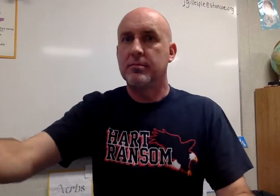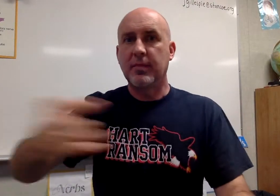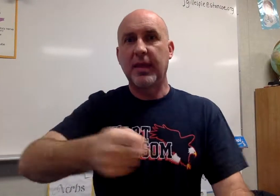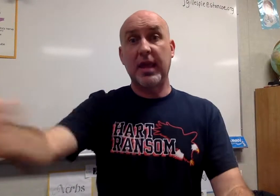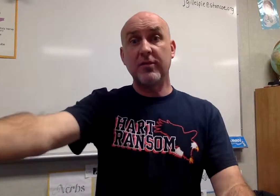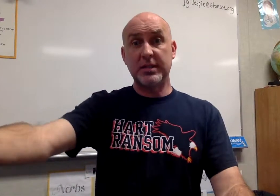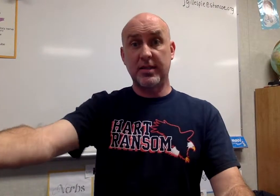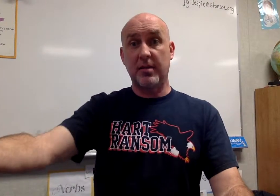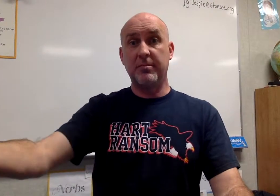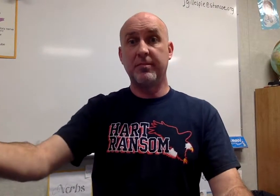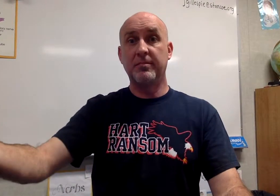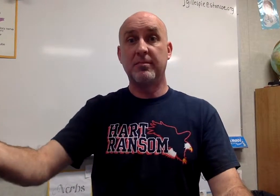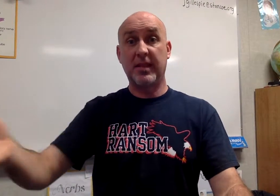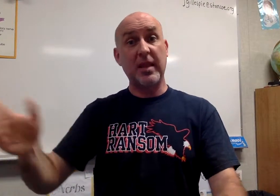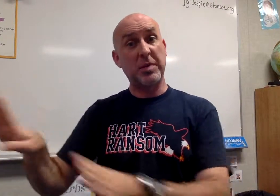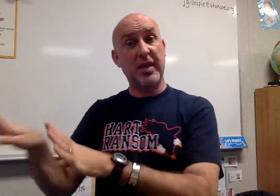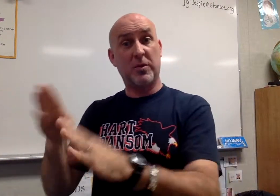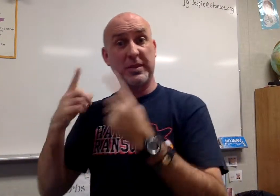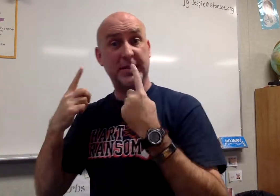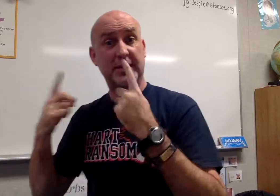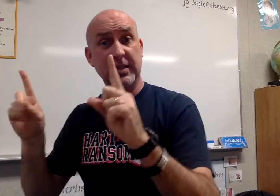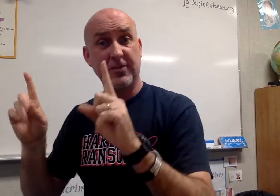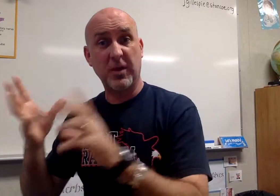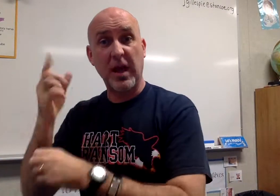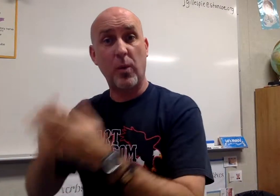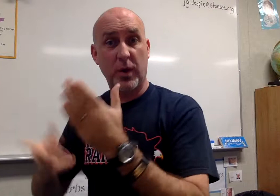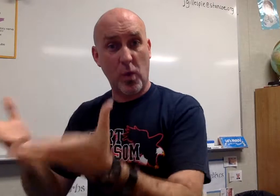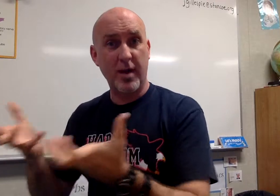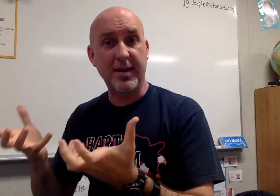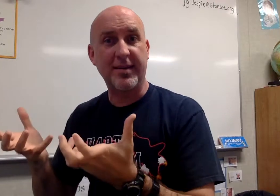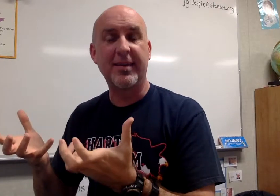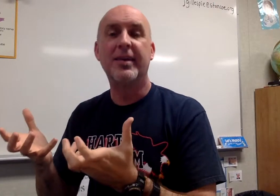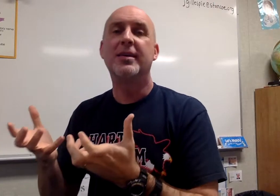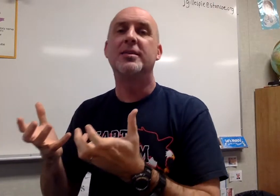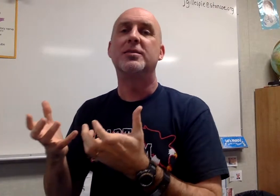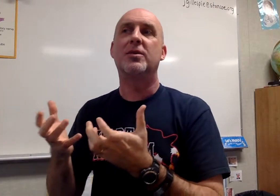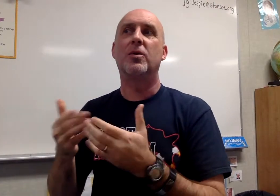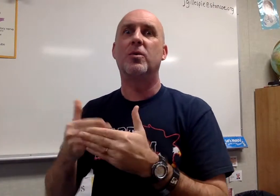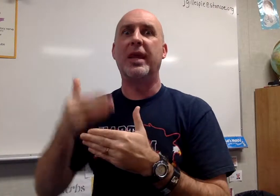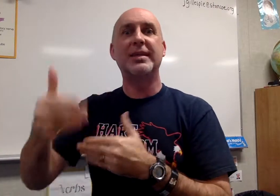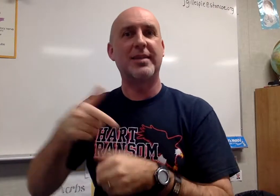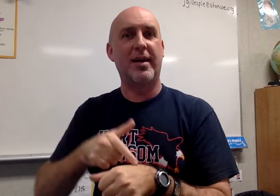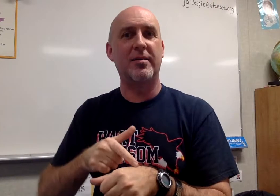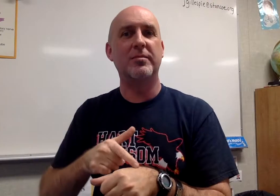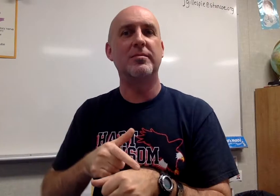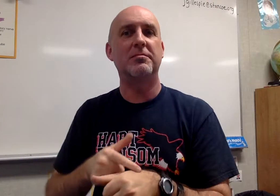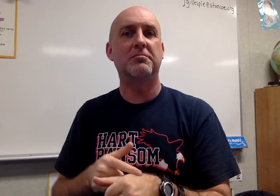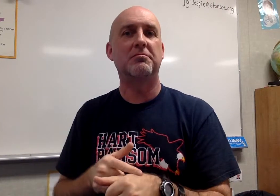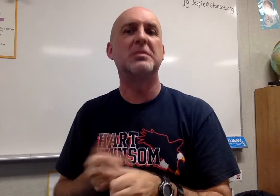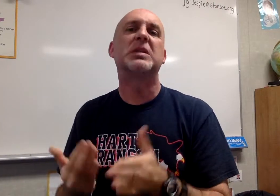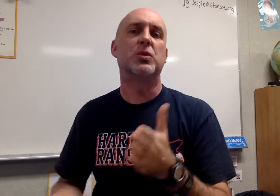and gave it to them, then that behavior was successful. He got what he wanted. So next time, he's going to do it